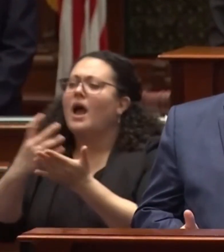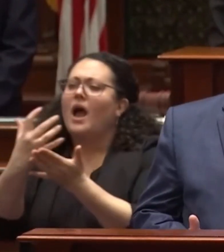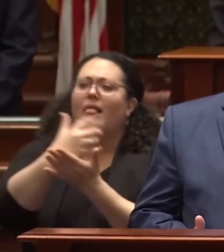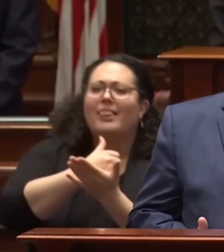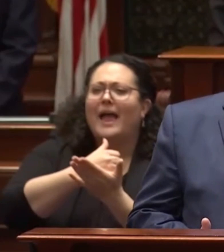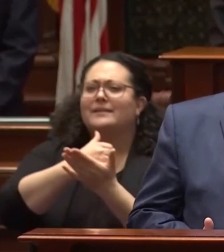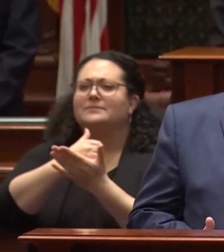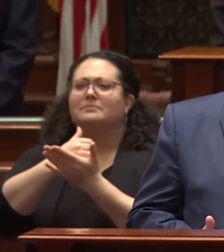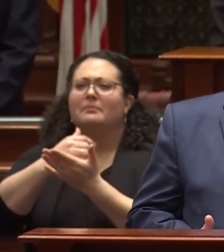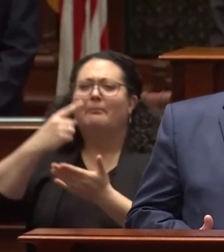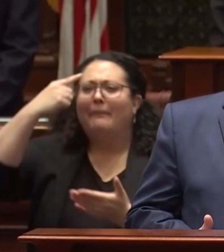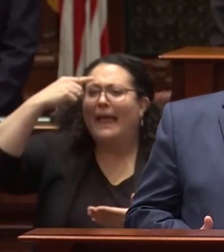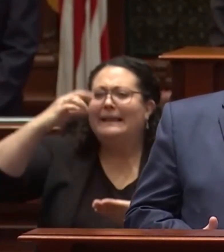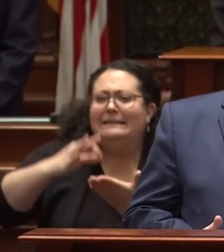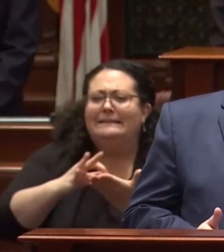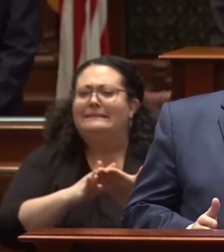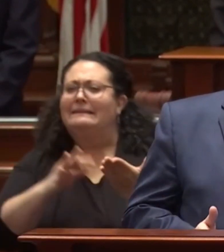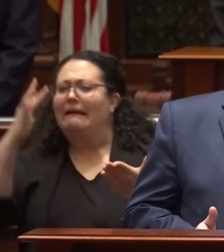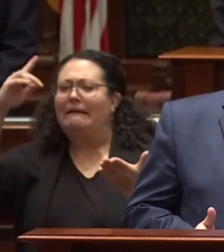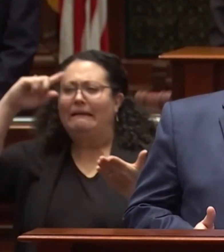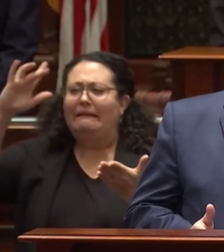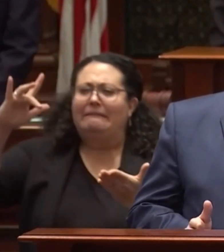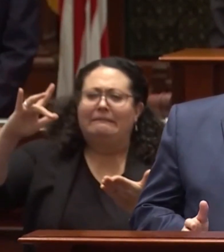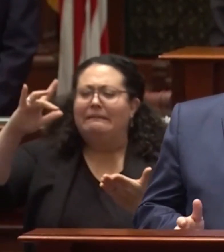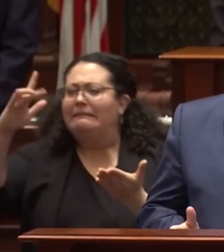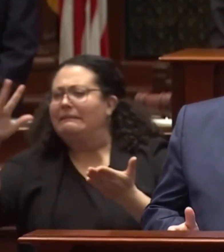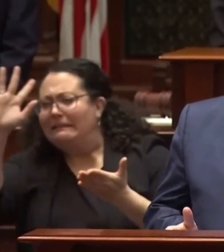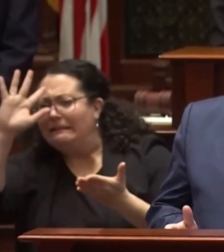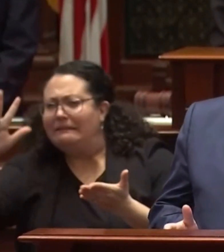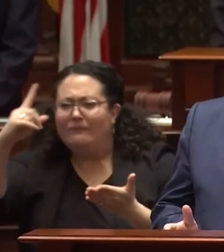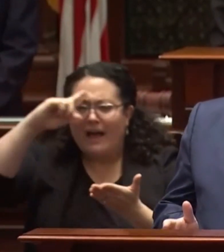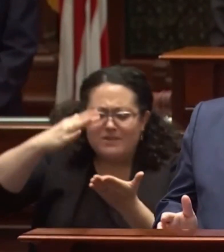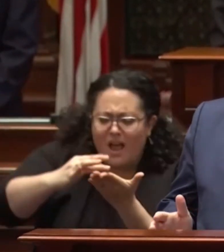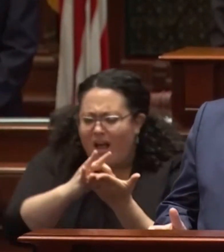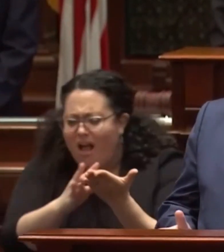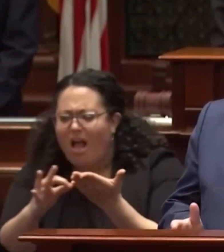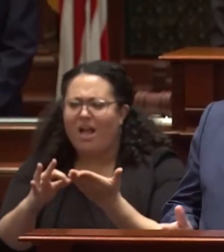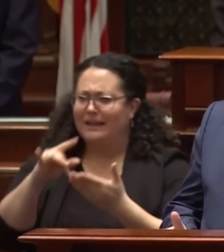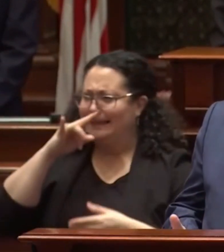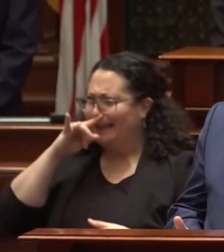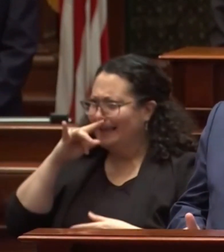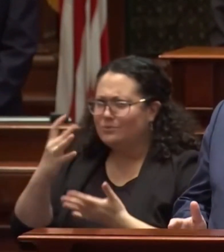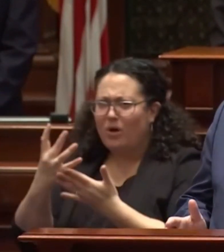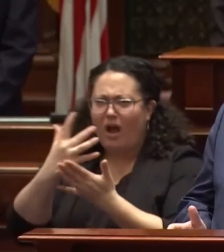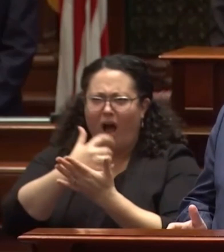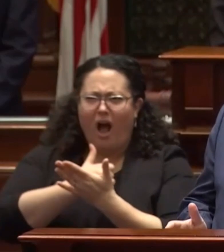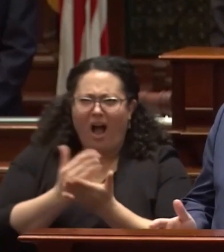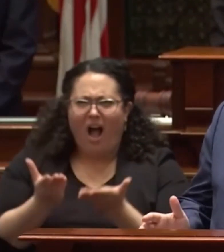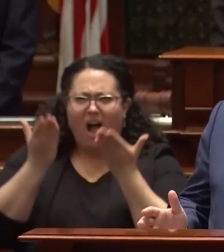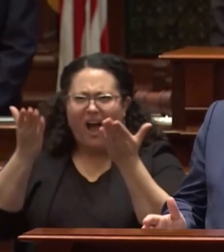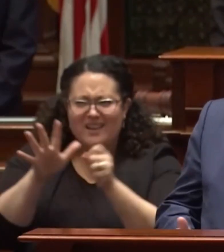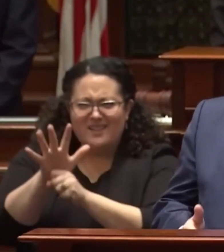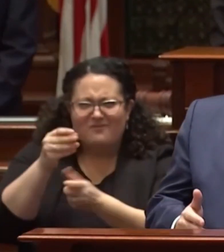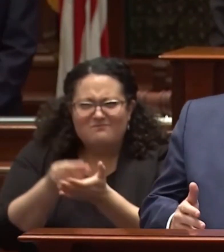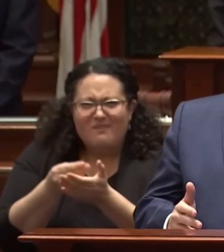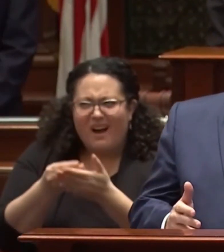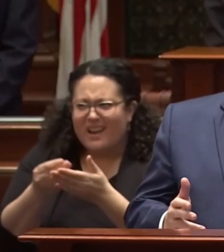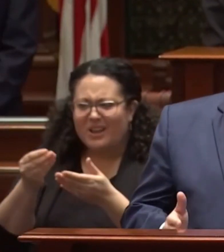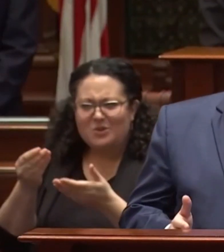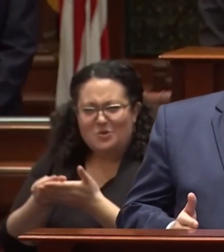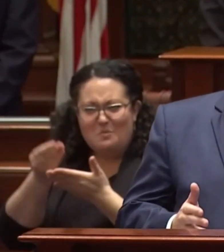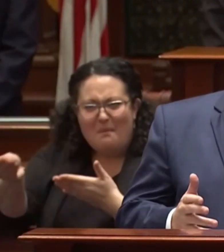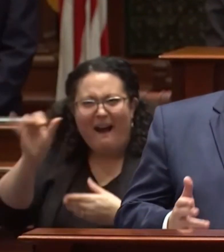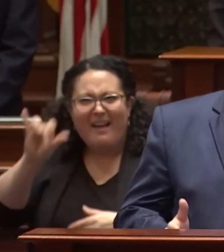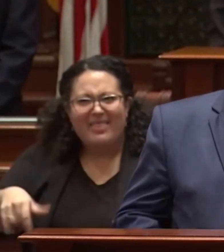nickels to raise the money. There must have been great skepticism that kids were going to come up with enough money